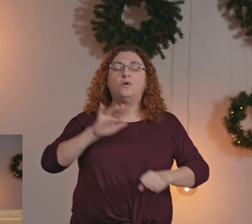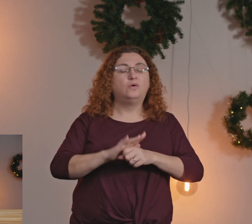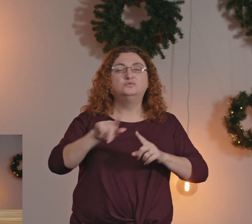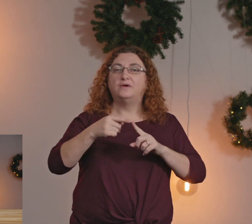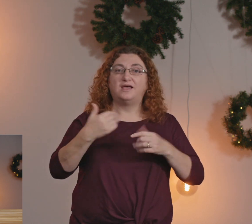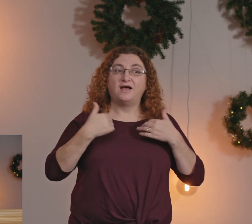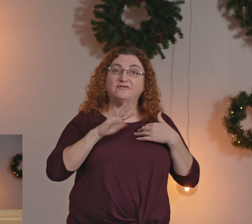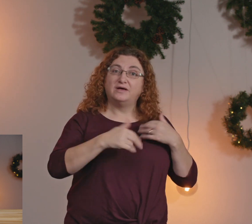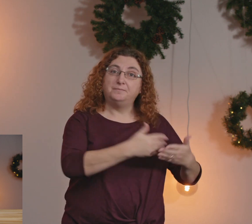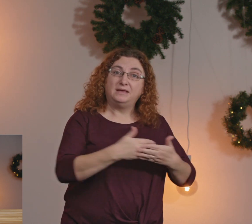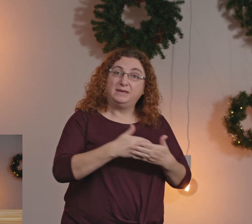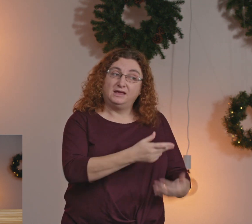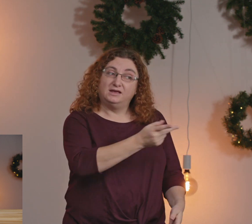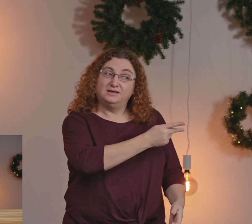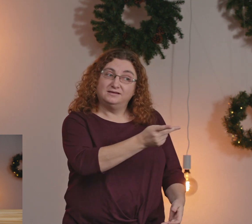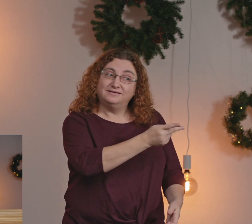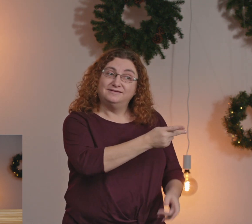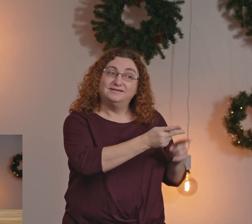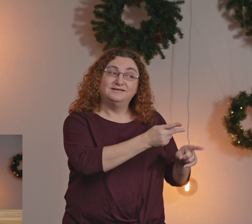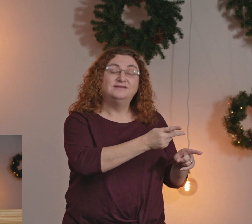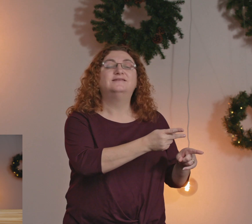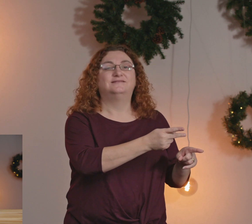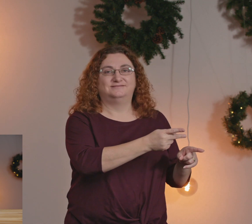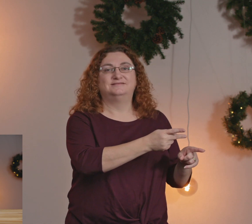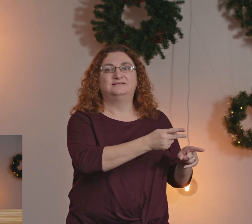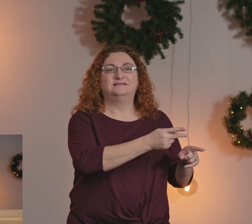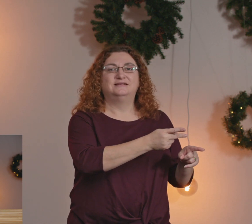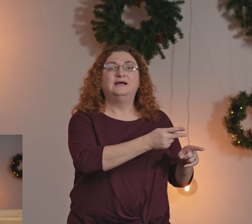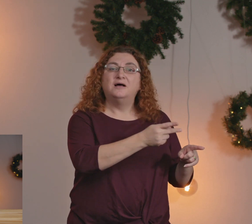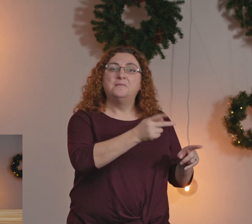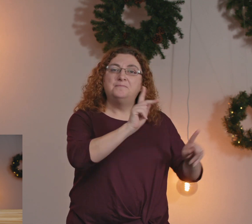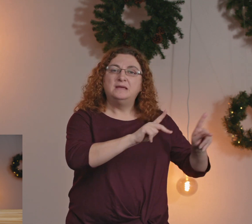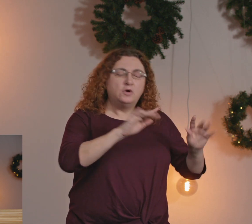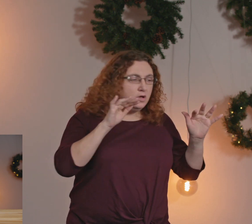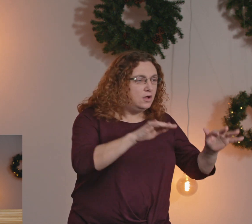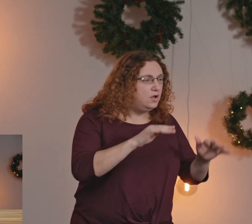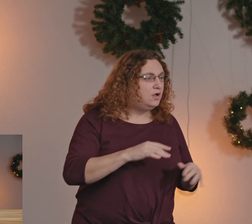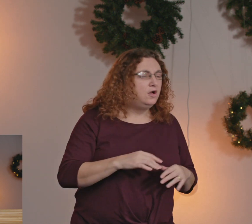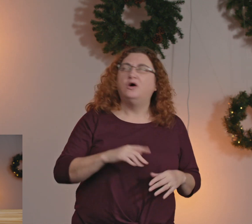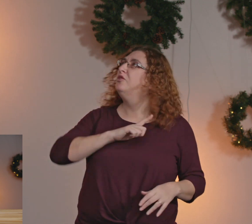child, and their reflection on it is that the Lord has shown us great mercy.